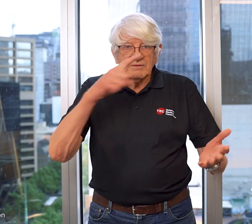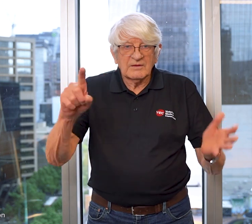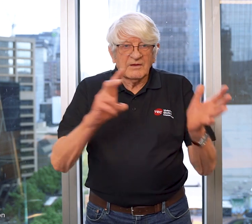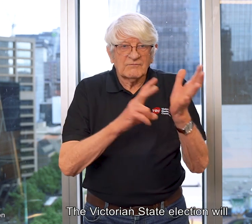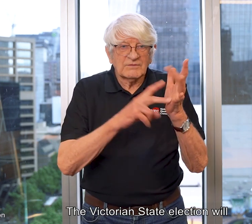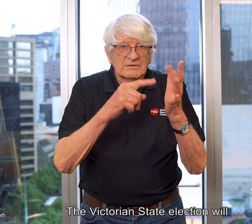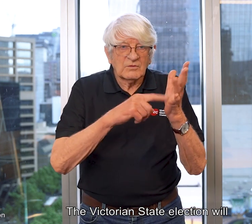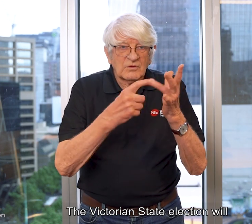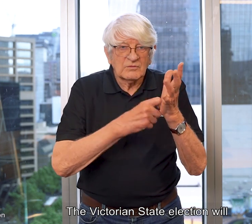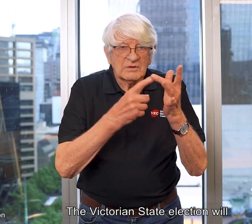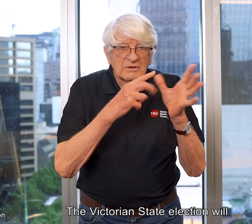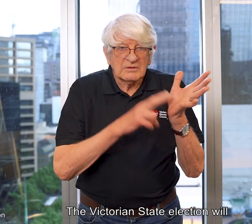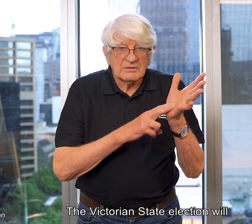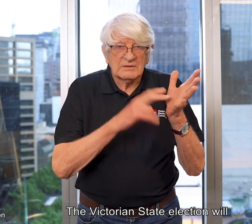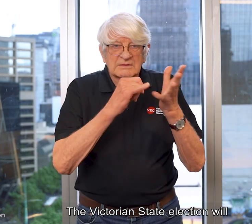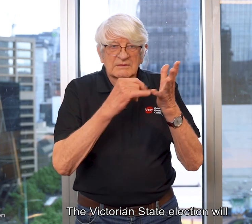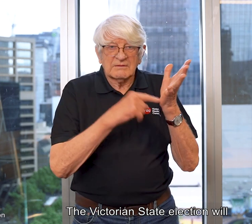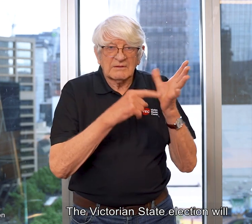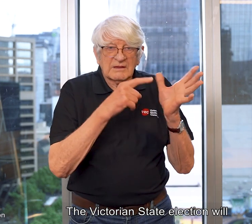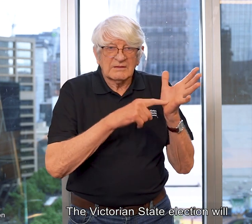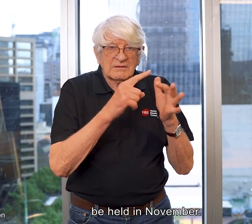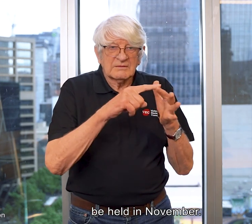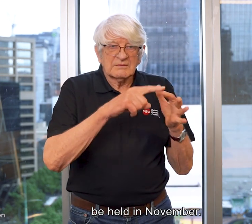The Victorian state election will be held in November.